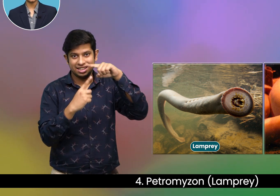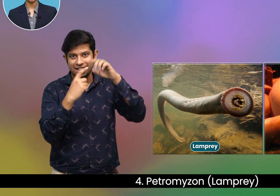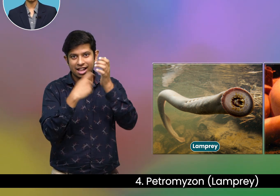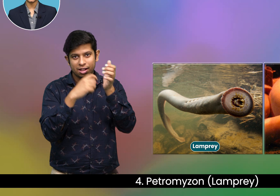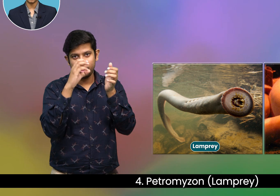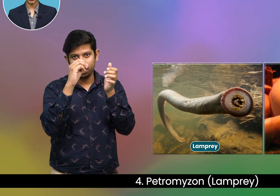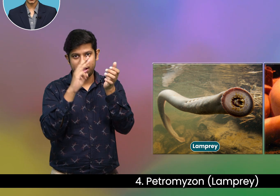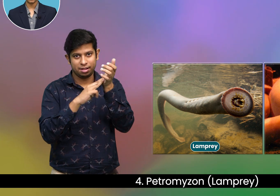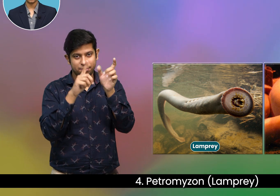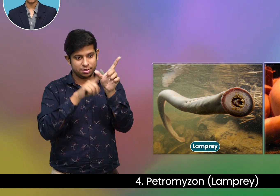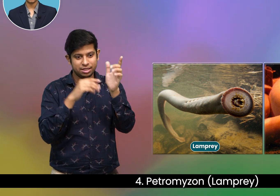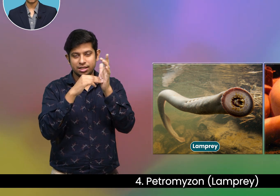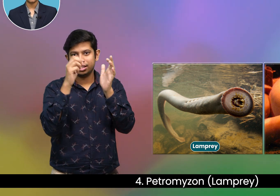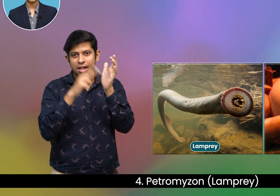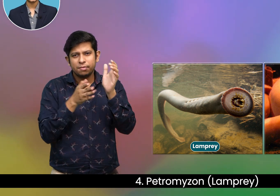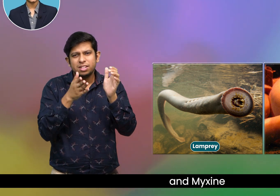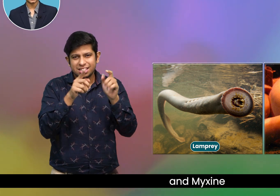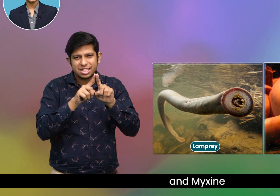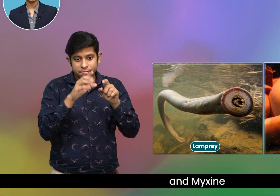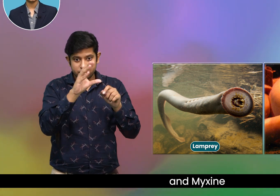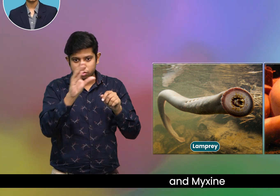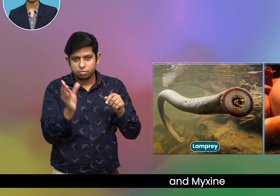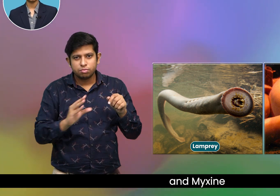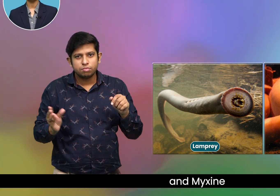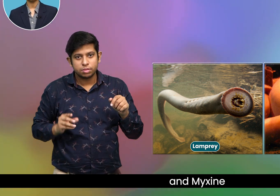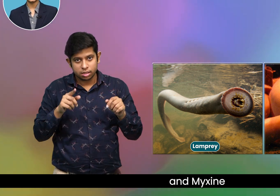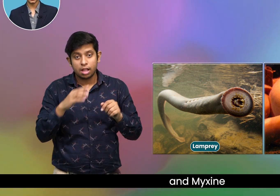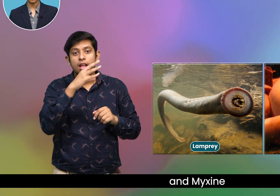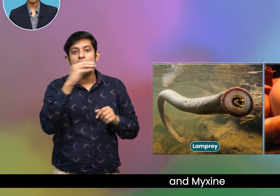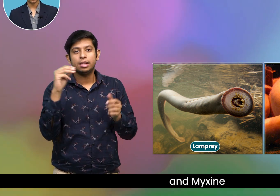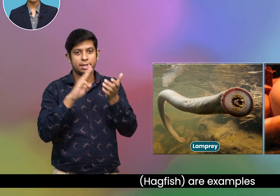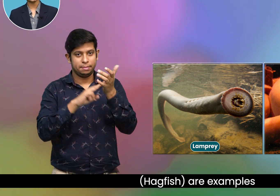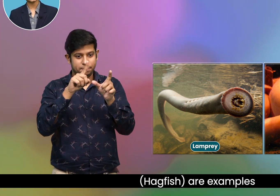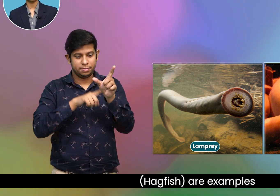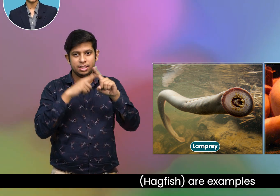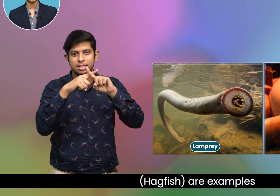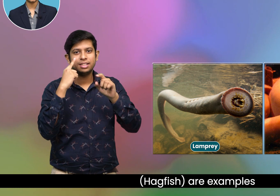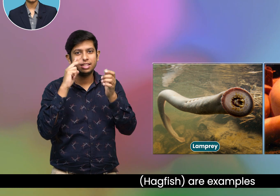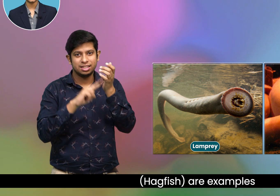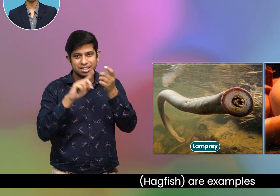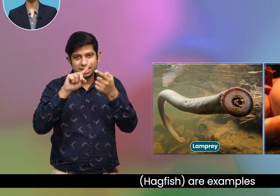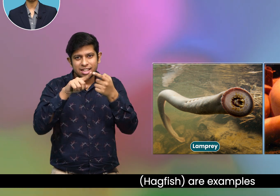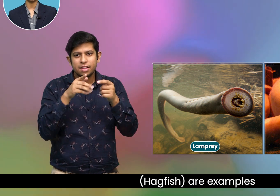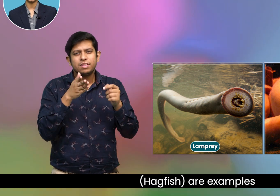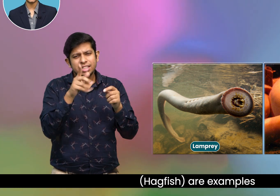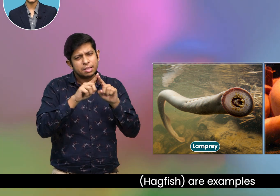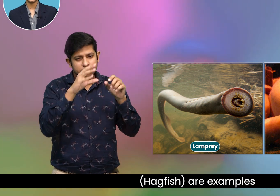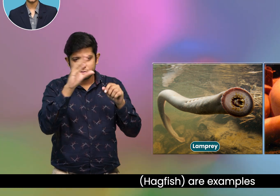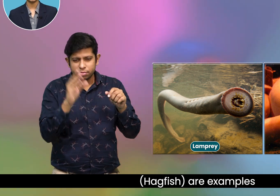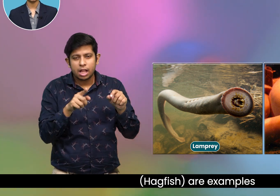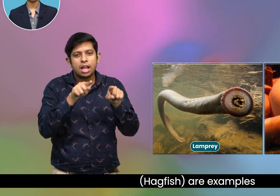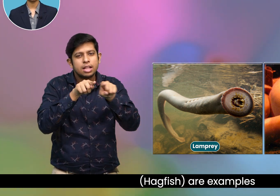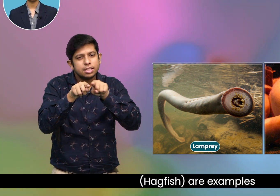Petromyzin or lamprey and myzin or hagfish are